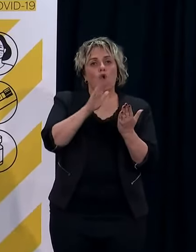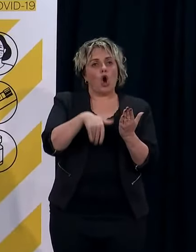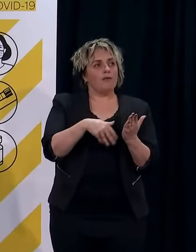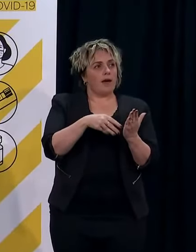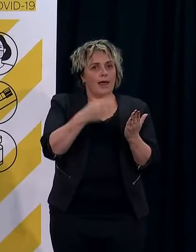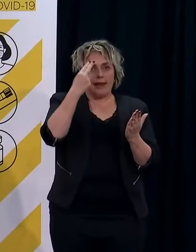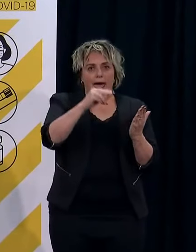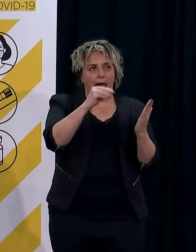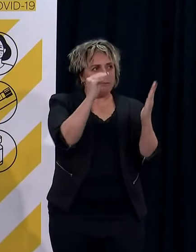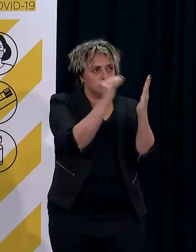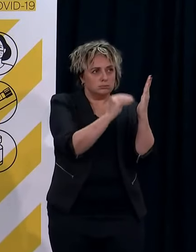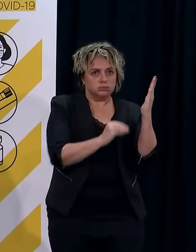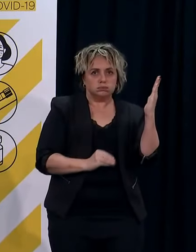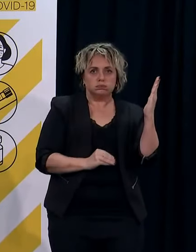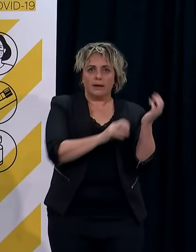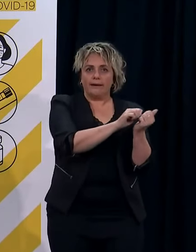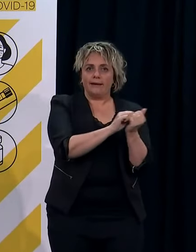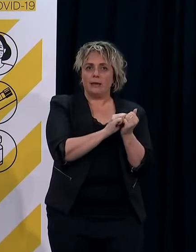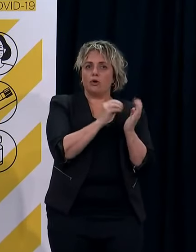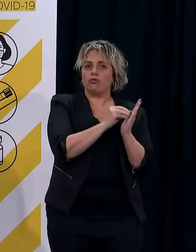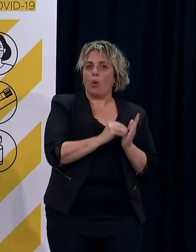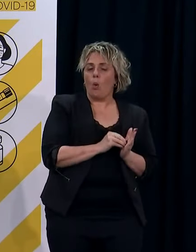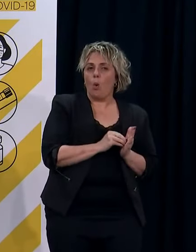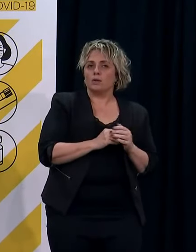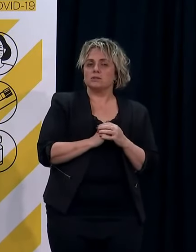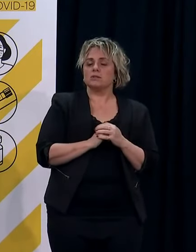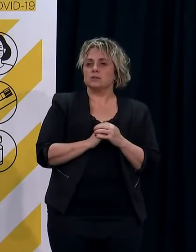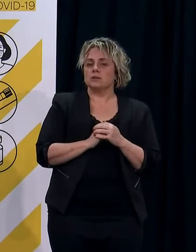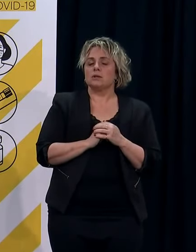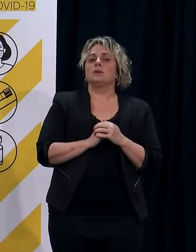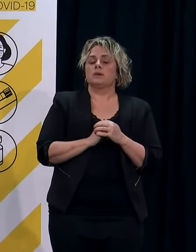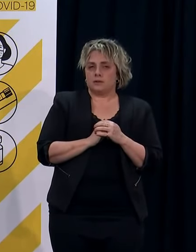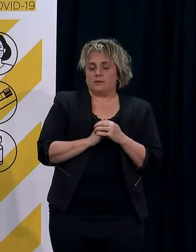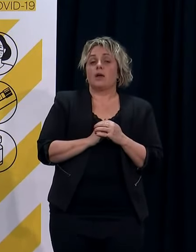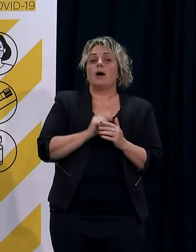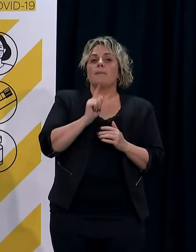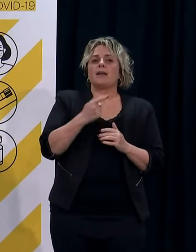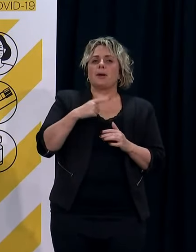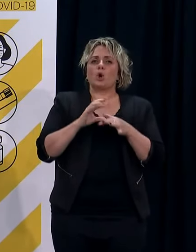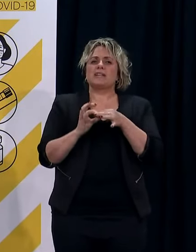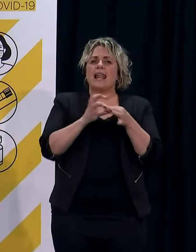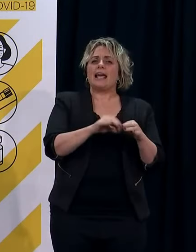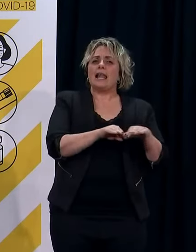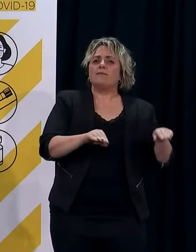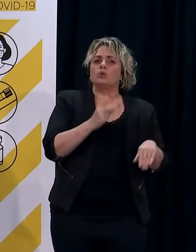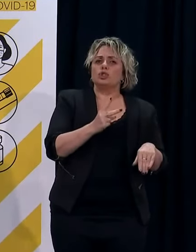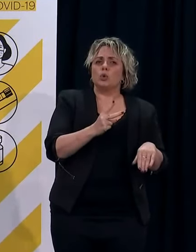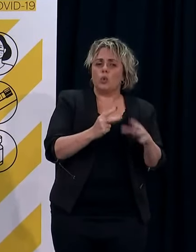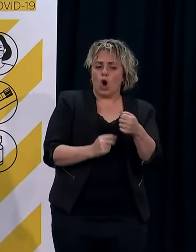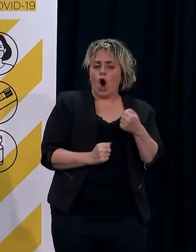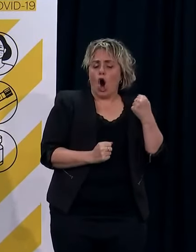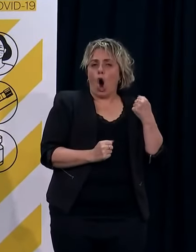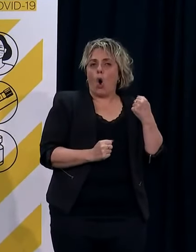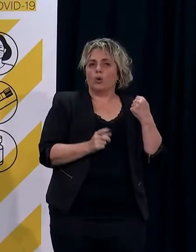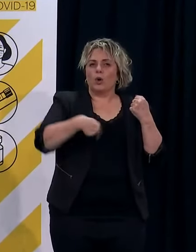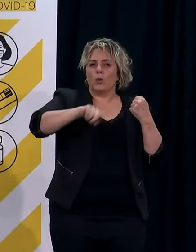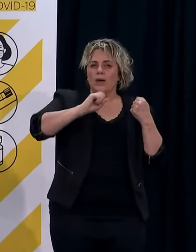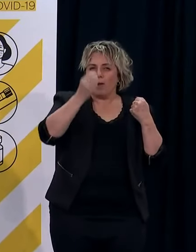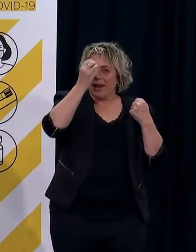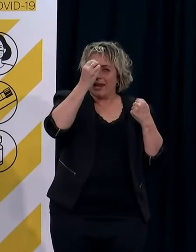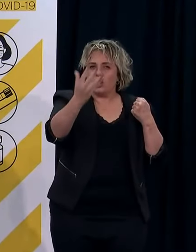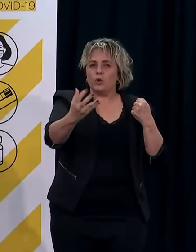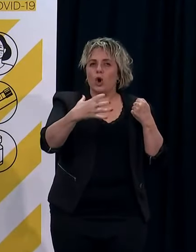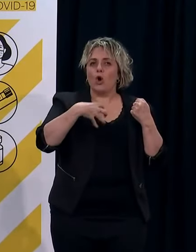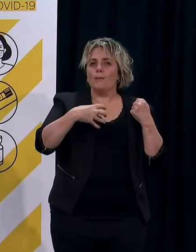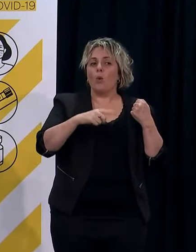that much of that applies at level 2, I've been saving bombarding people with that information. So we will give people a refresher on some of